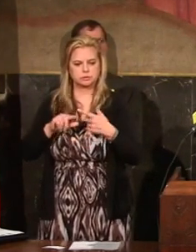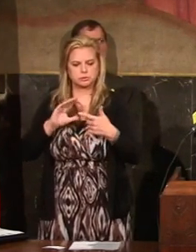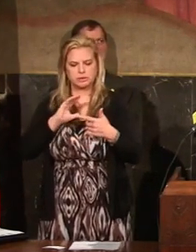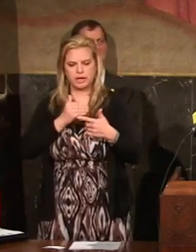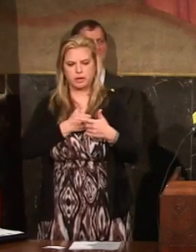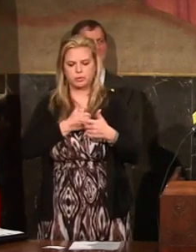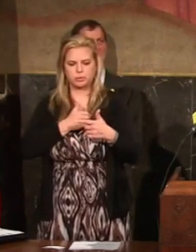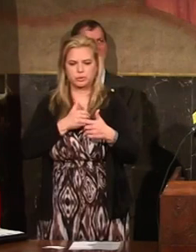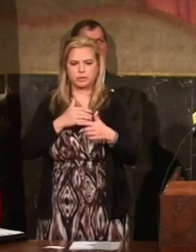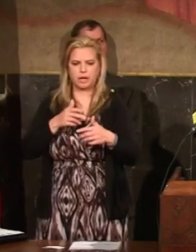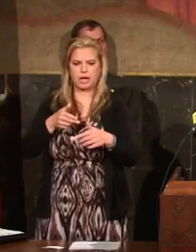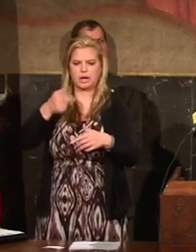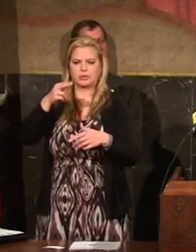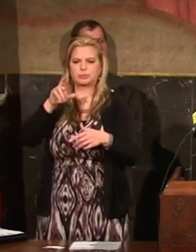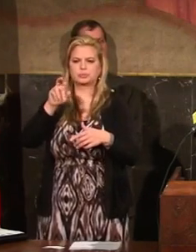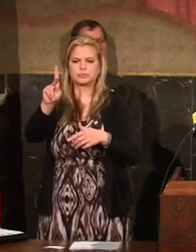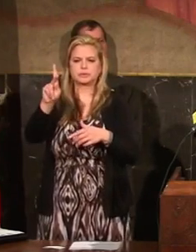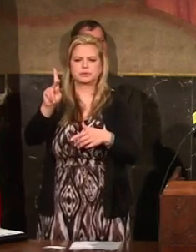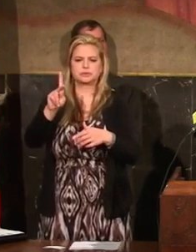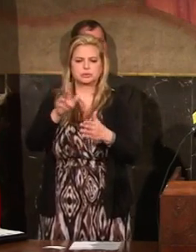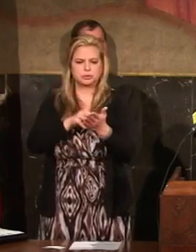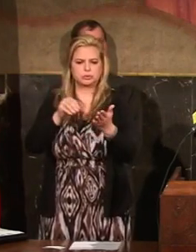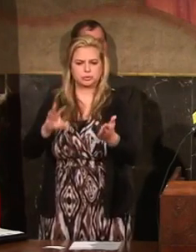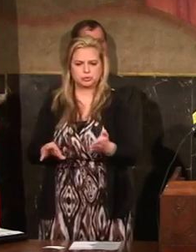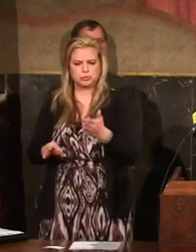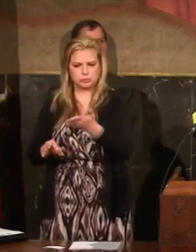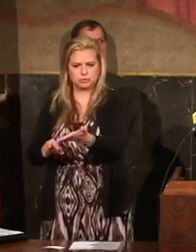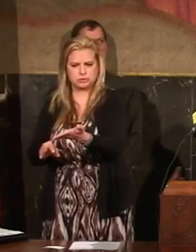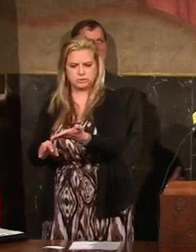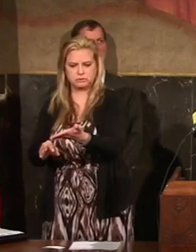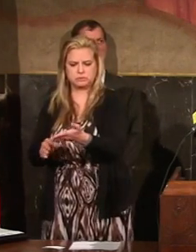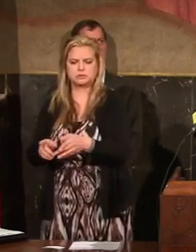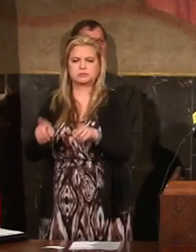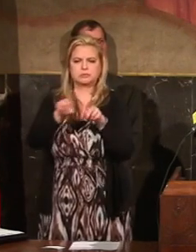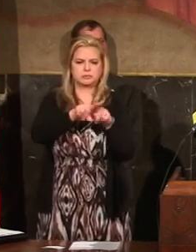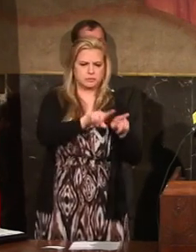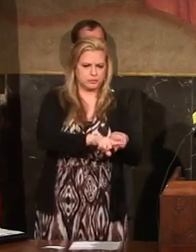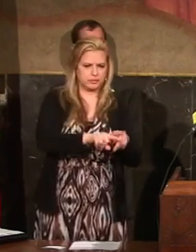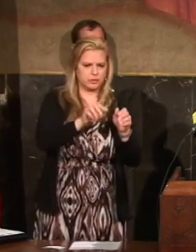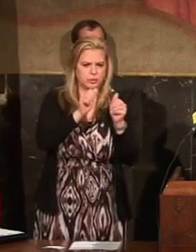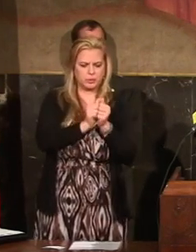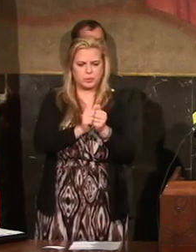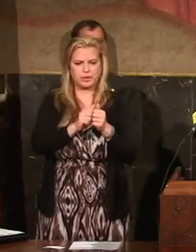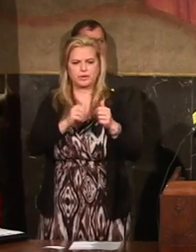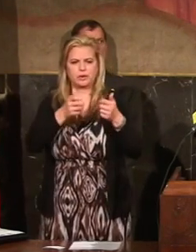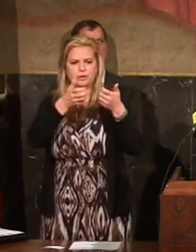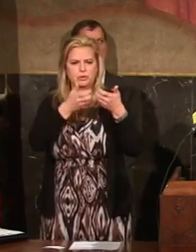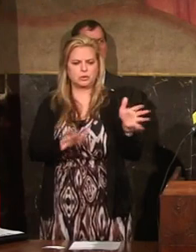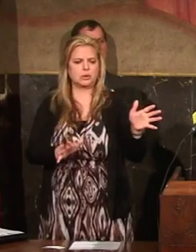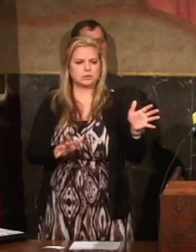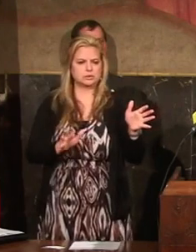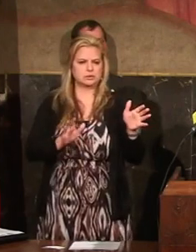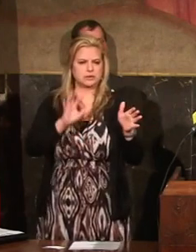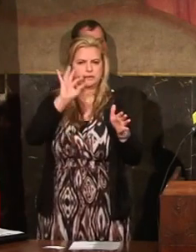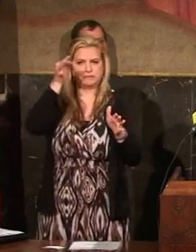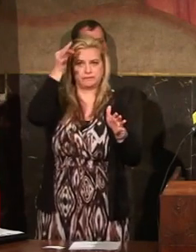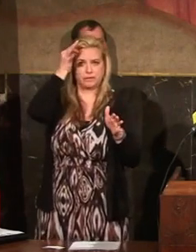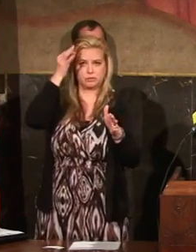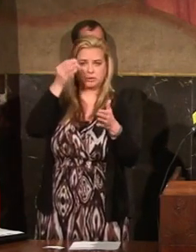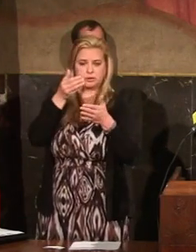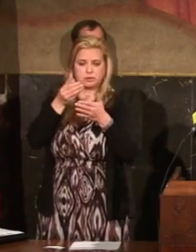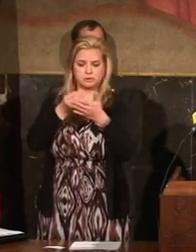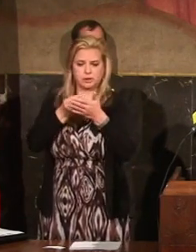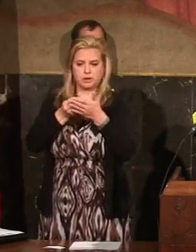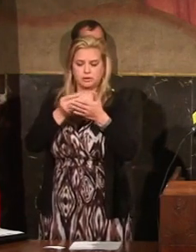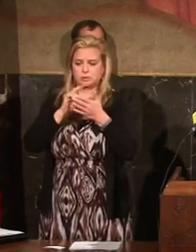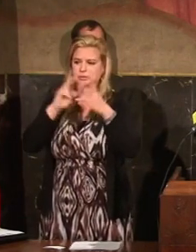most at-risk students in the state of Louisiana, coupled with the multiplier effect of lost federal dollars